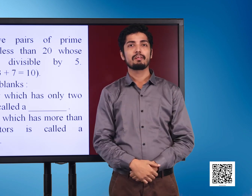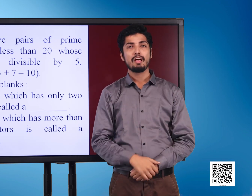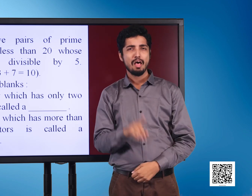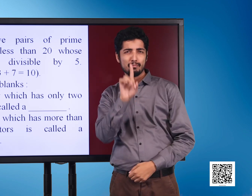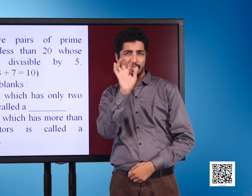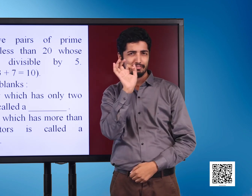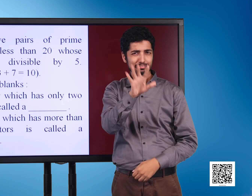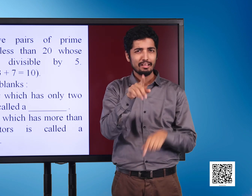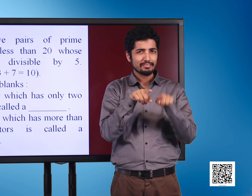Hint: